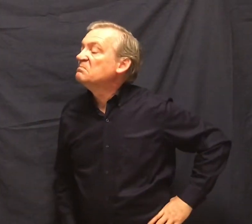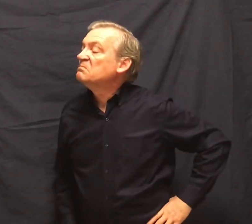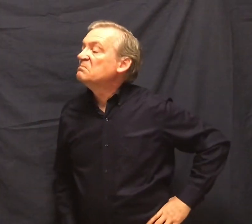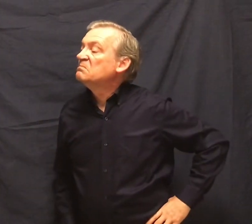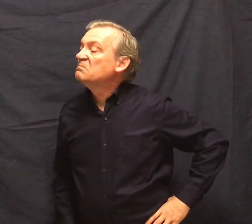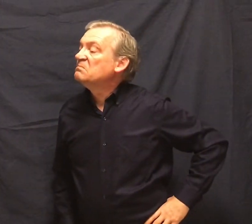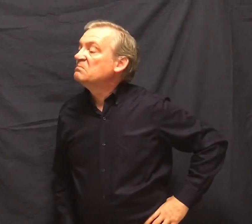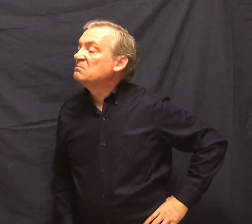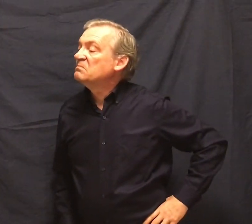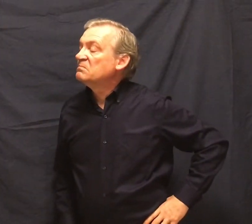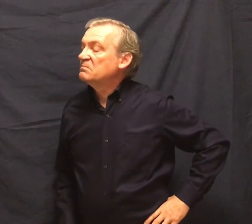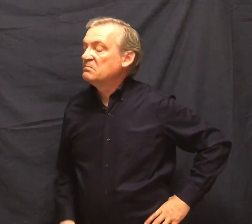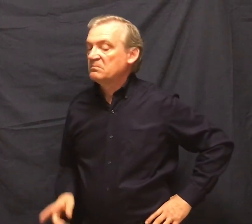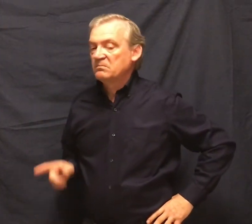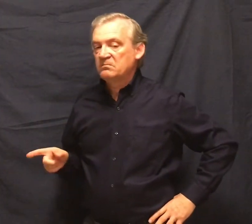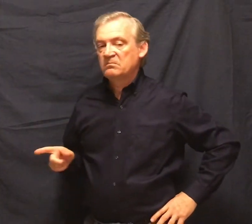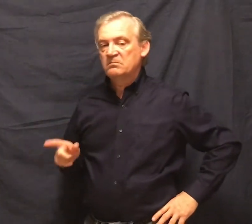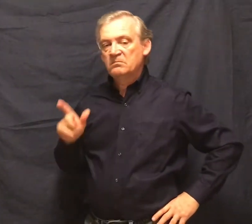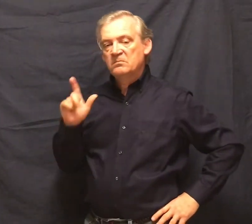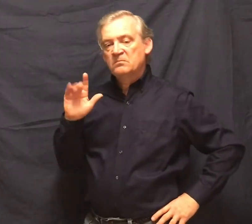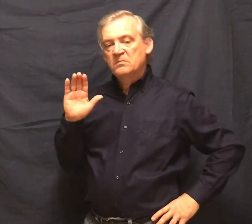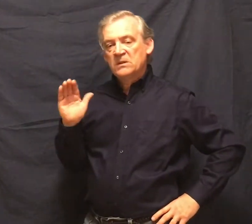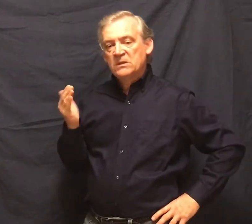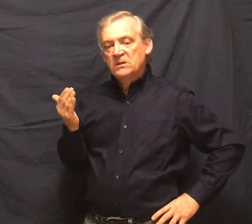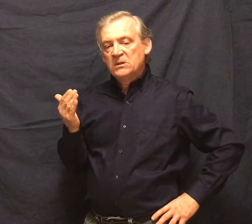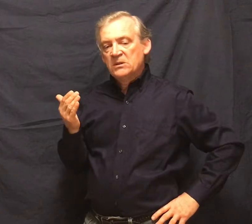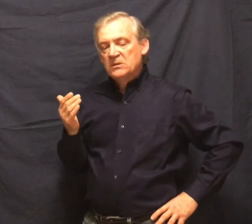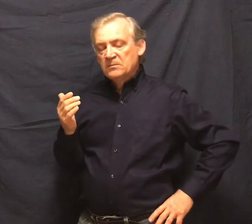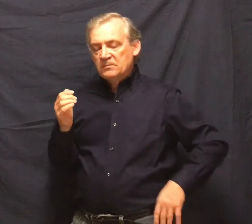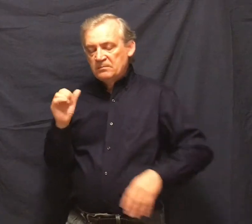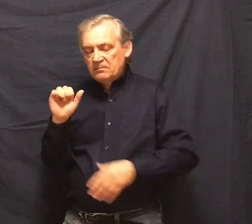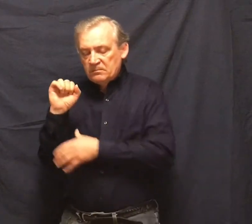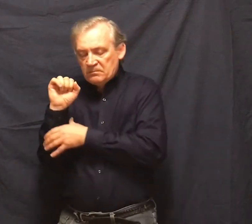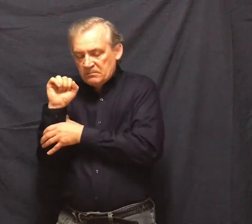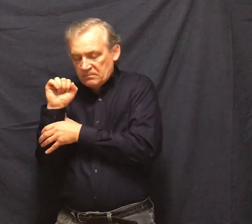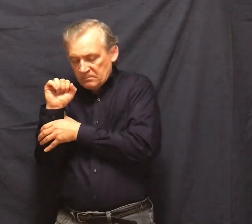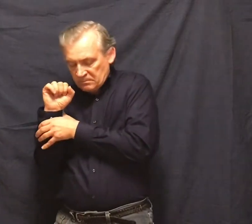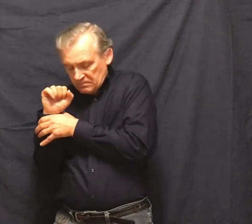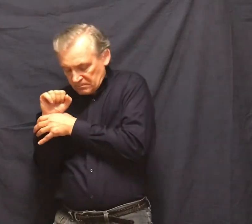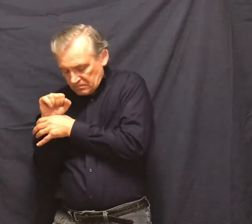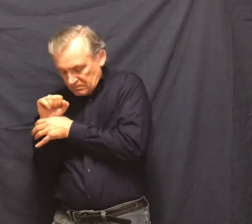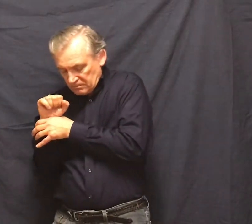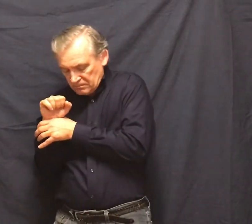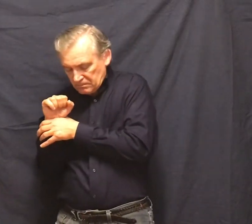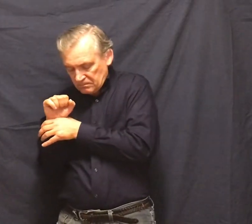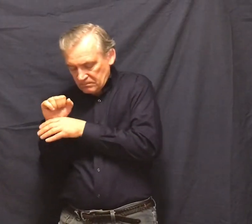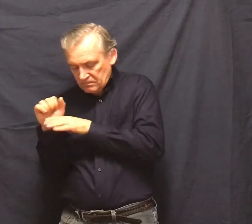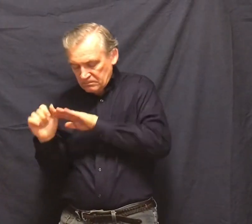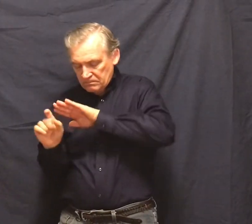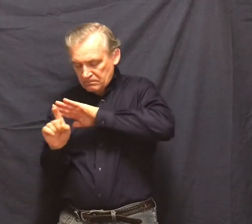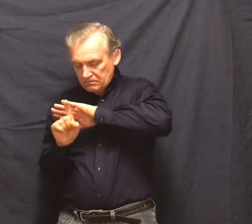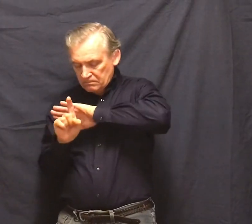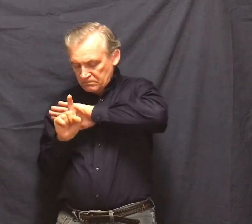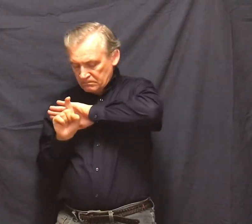Crook seemed to grow smaller, and he pressed himself against the wall. Yes, ma'am.